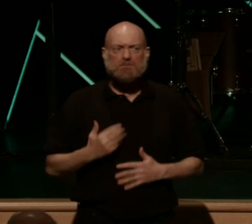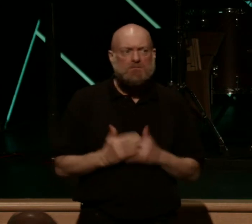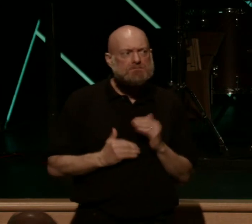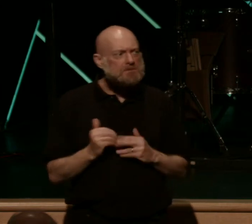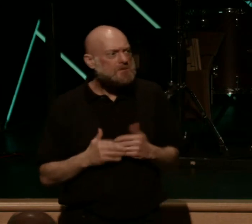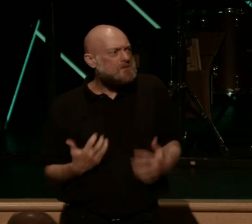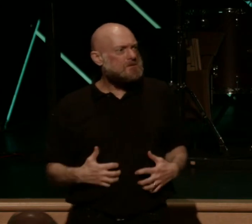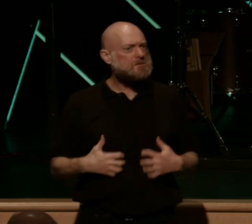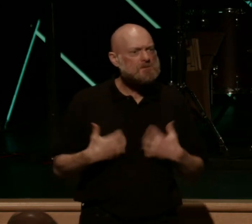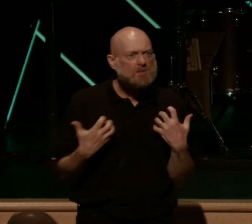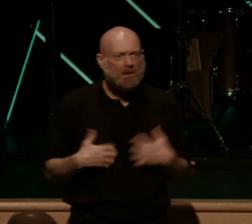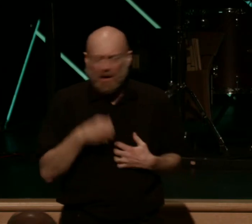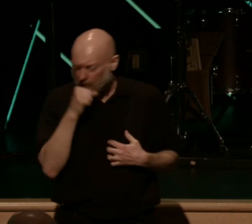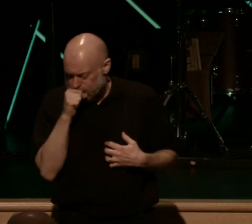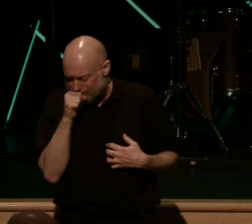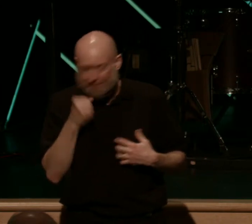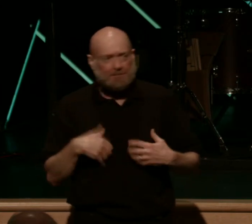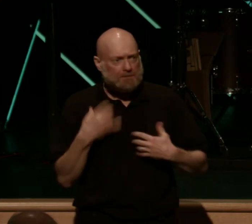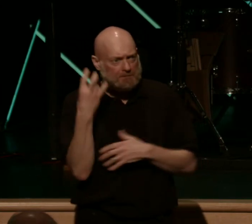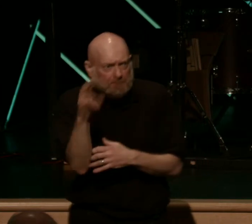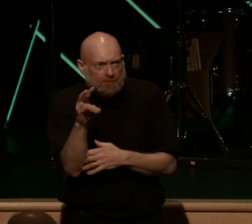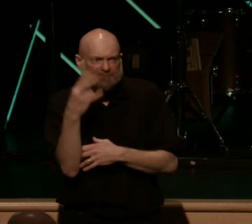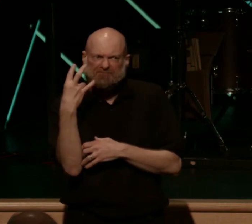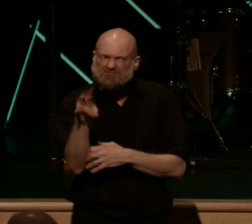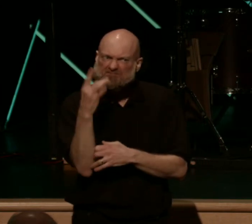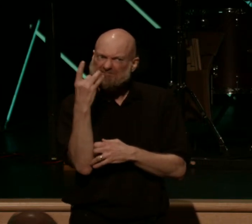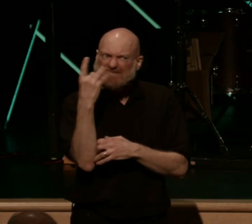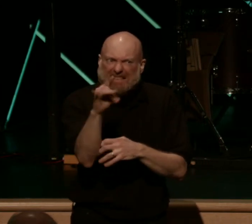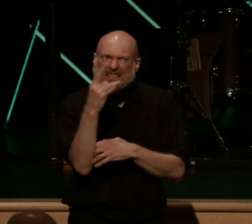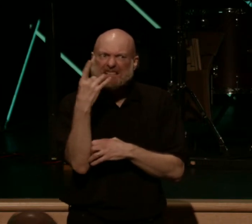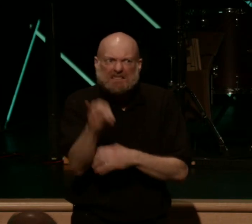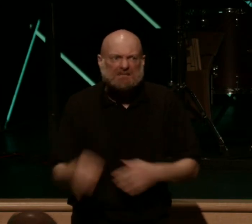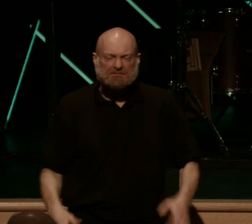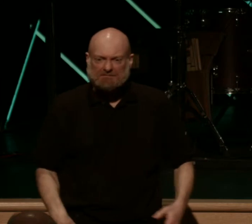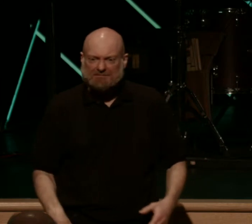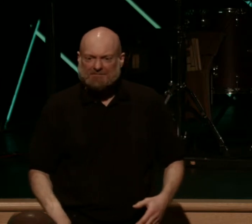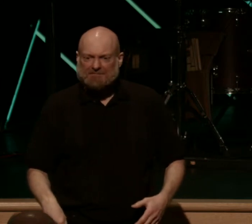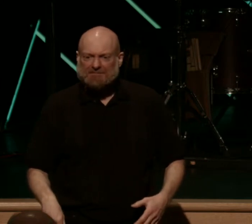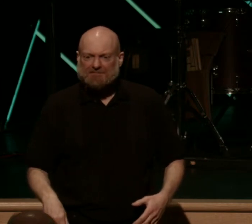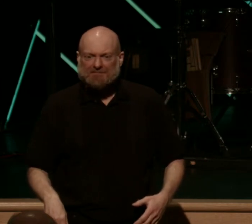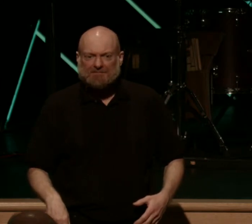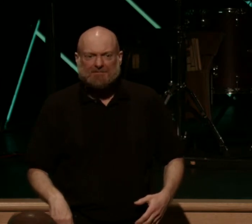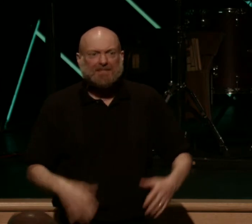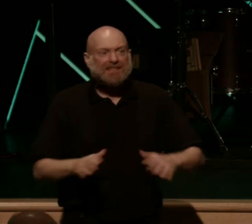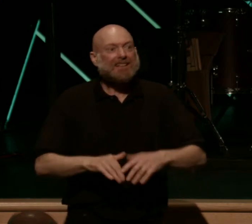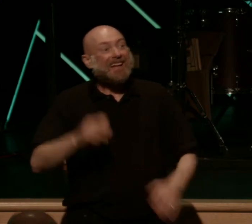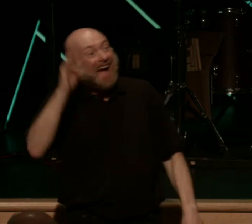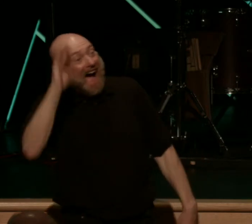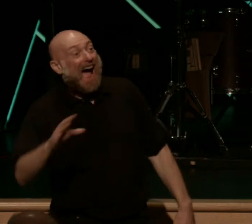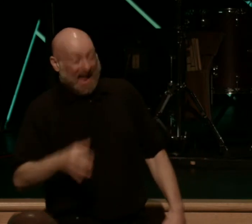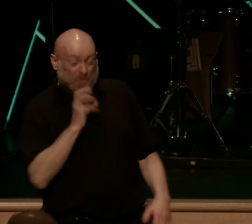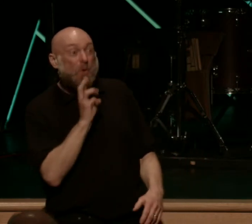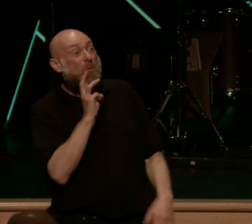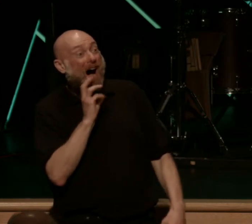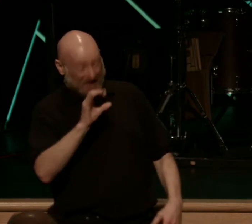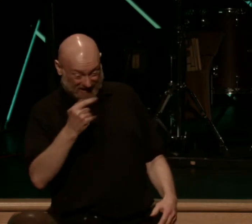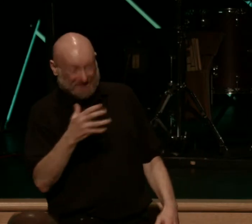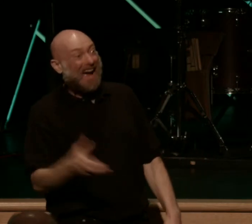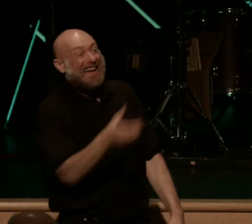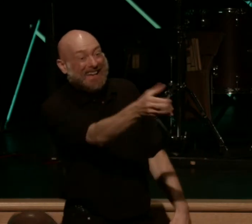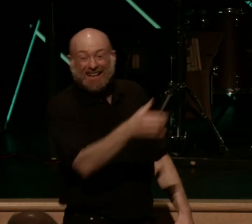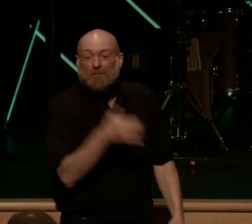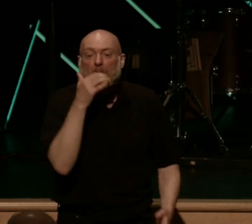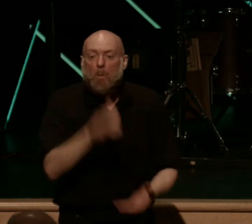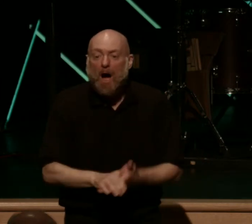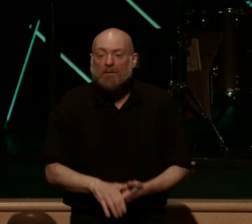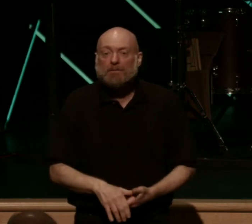rise. 16, 17, 18, there I am. I'm like, "Hey, how you doing? Got your water, got your gels." Guess what she